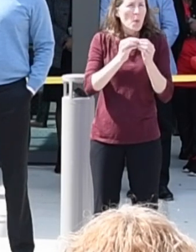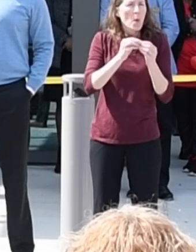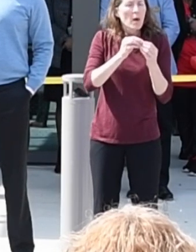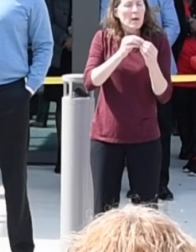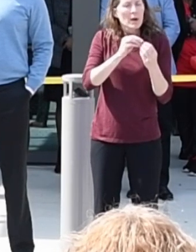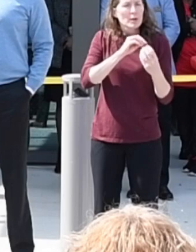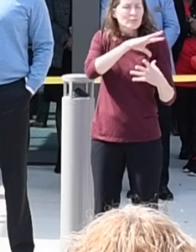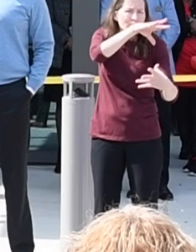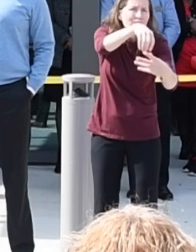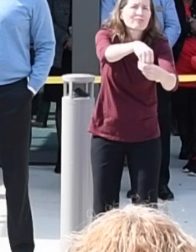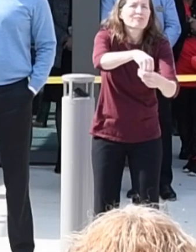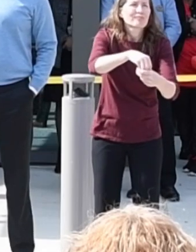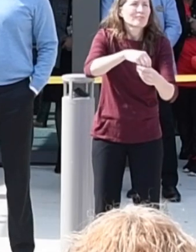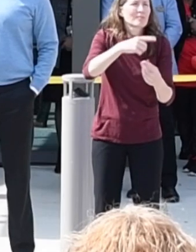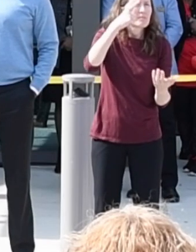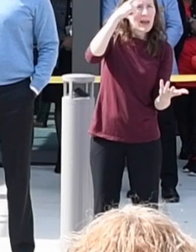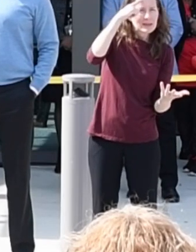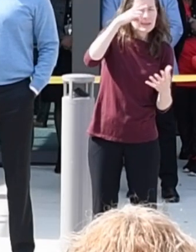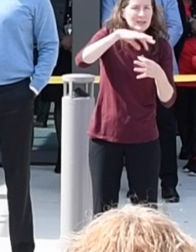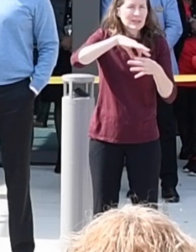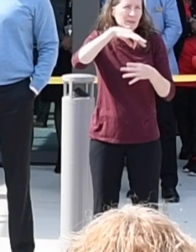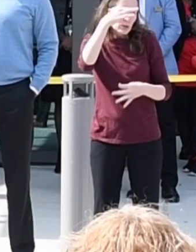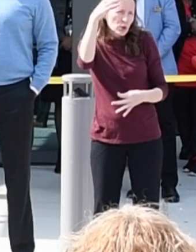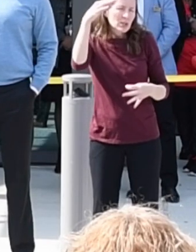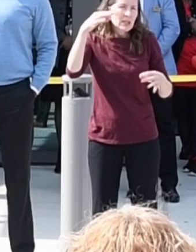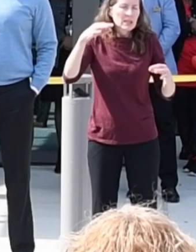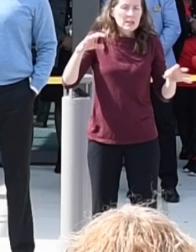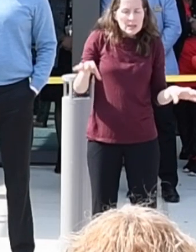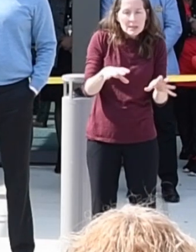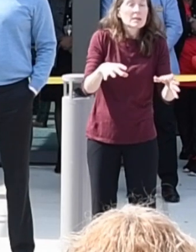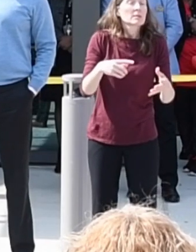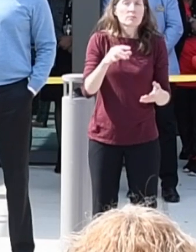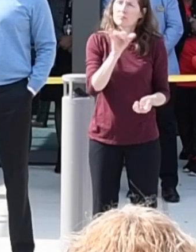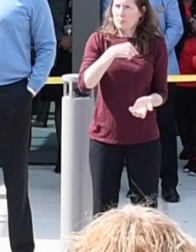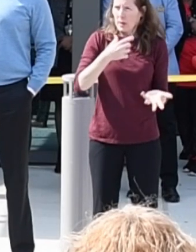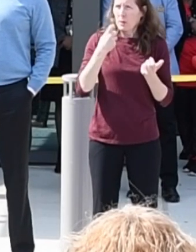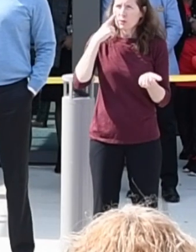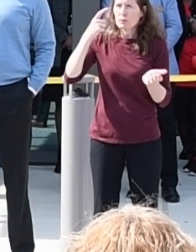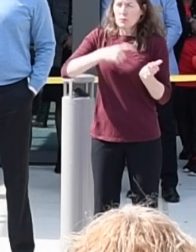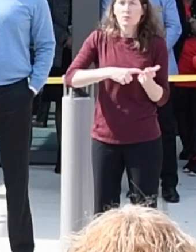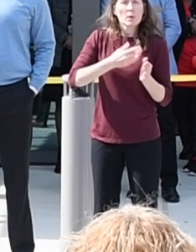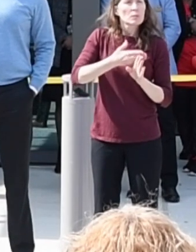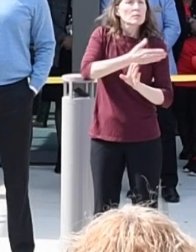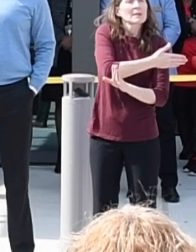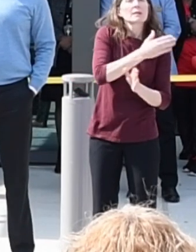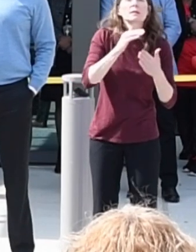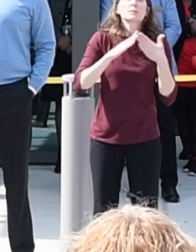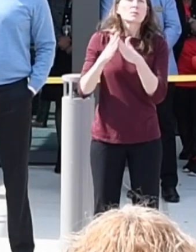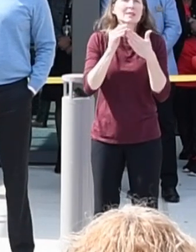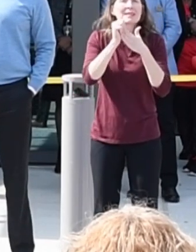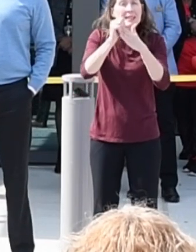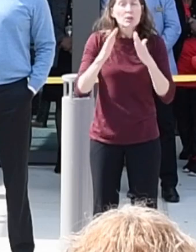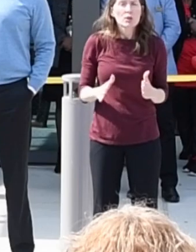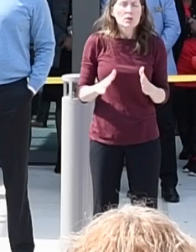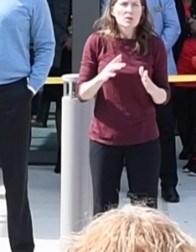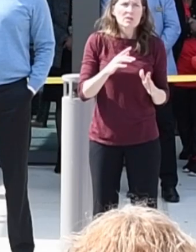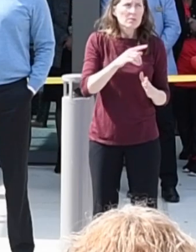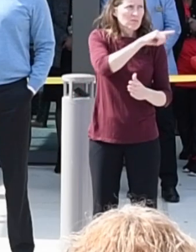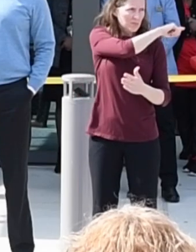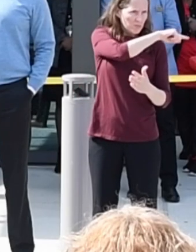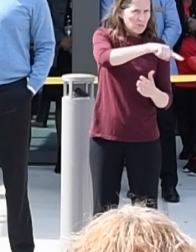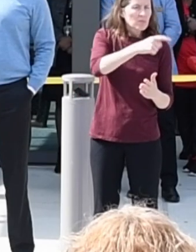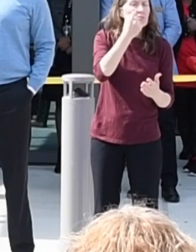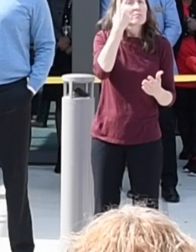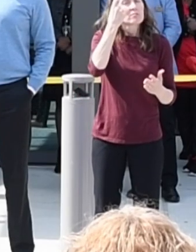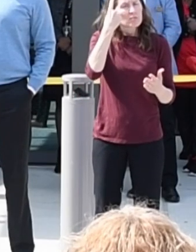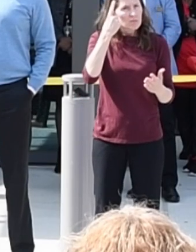also like to recognize the community leaders, the previous community leaders, who understood the importance of aging